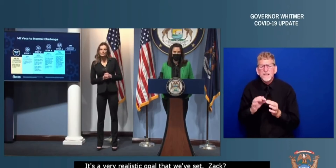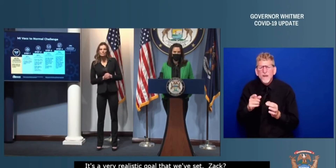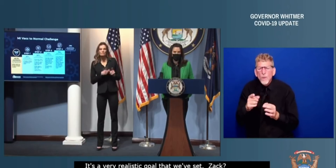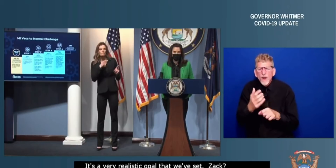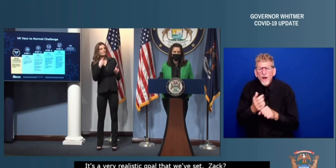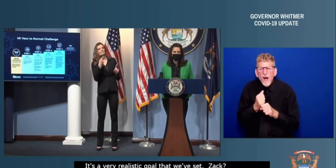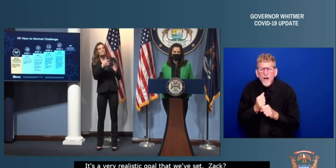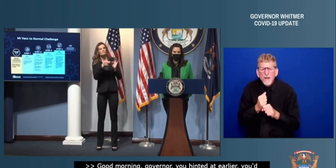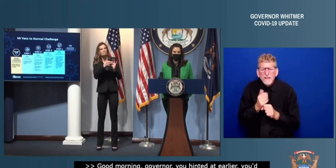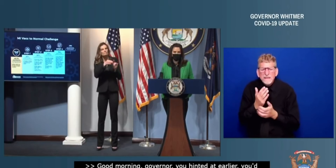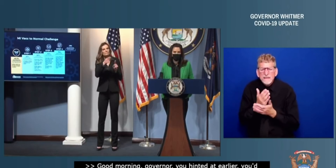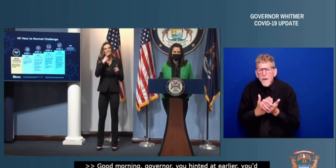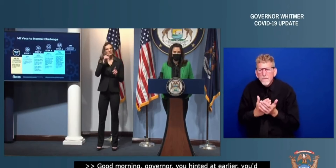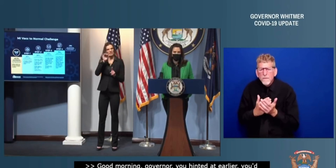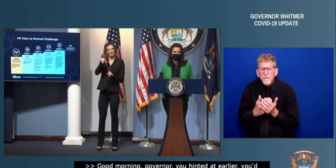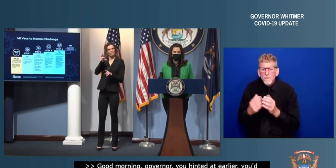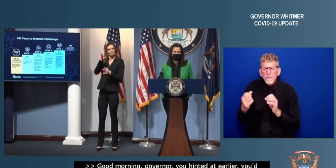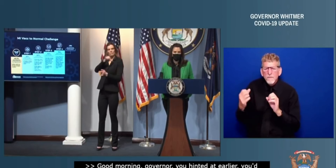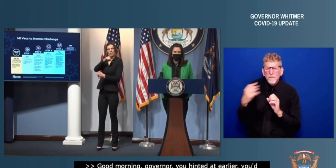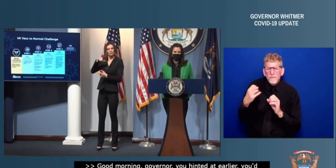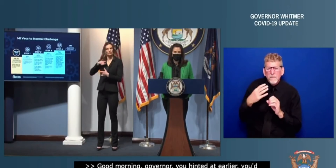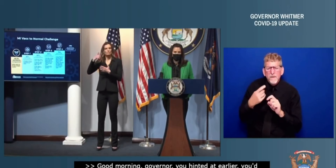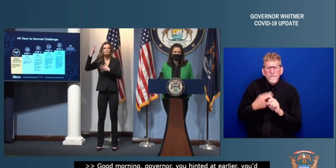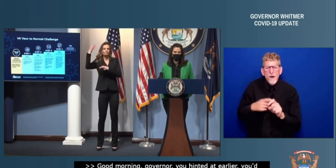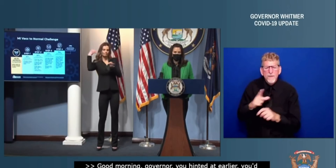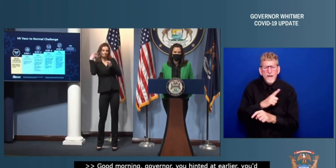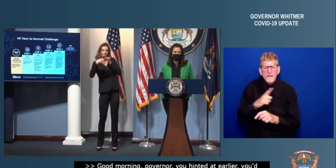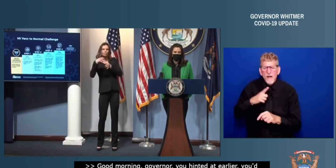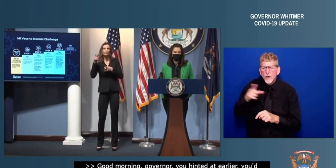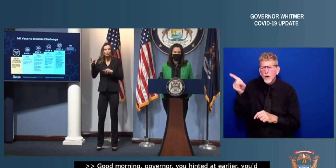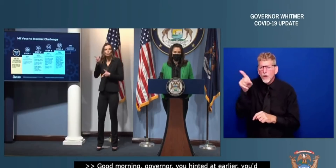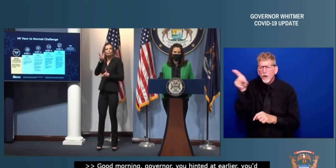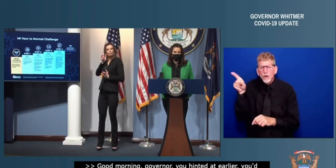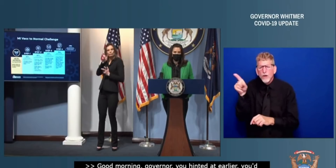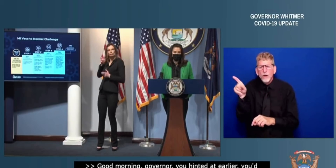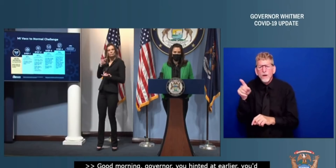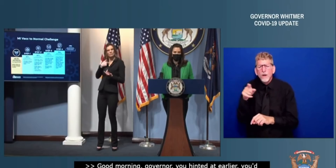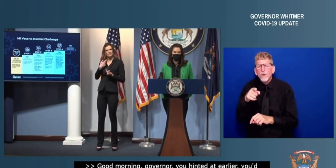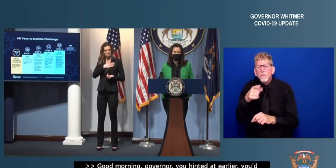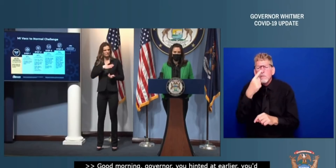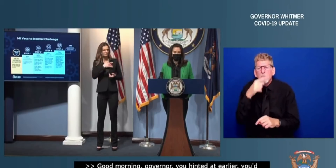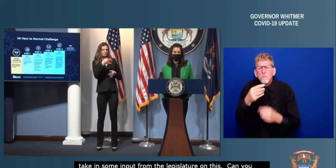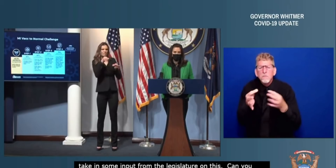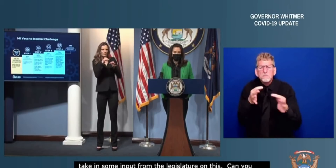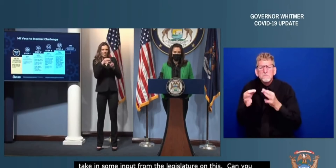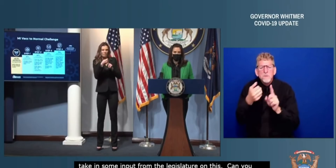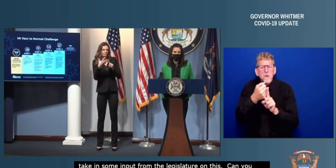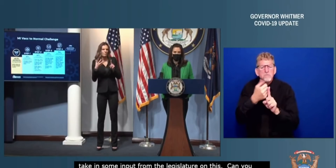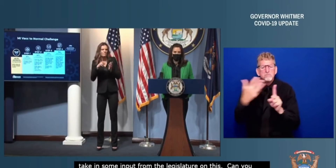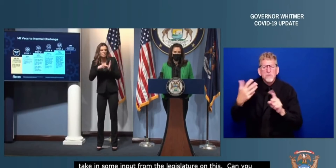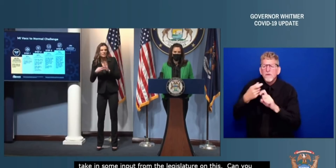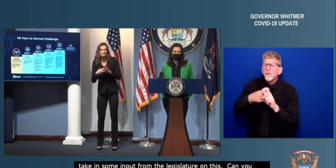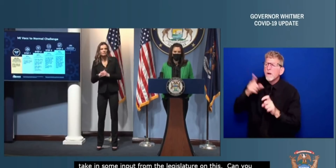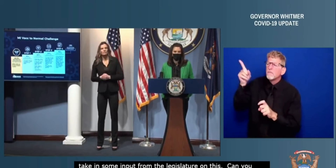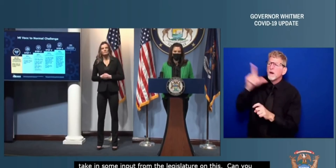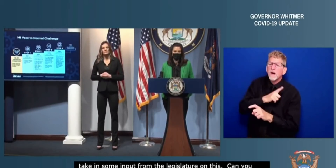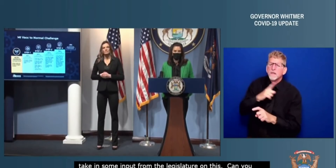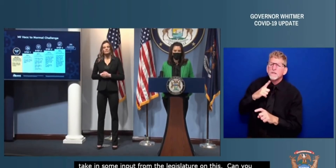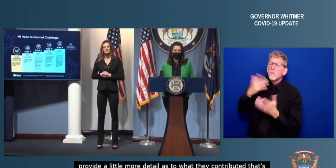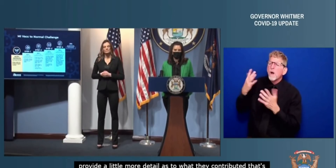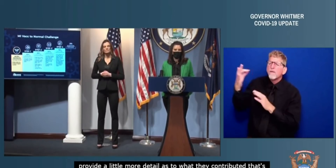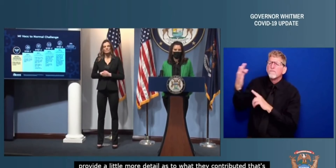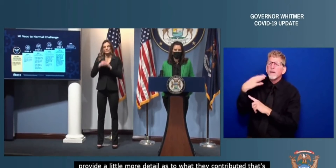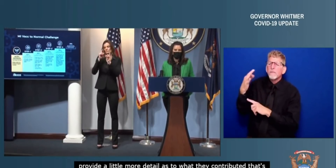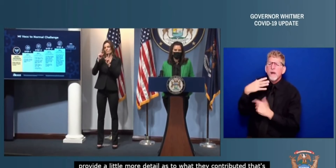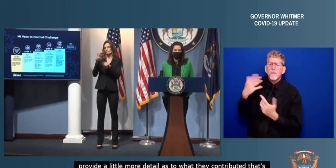Can you provide a little more detail as to what they contributed that's incorporated here? And you had, for much